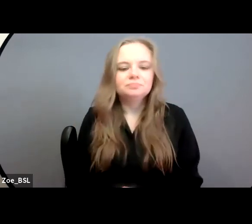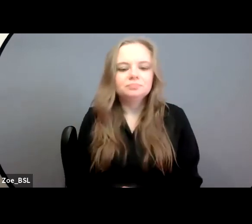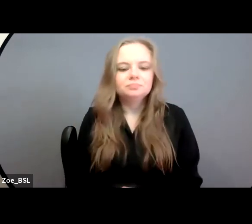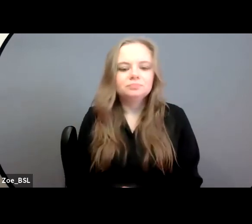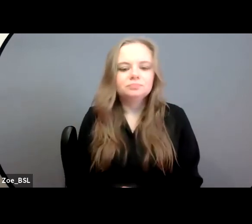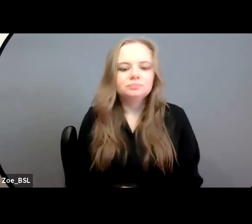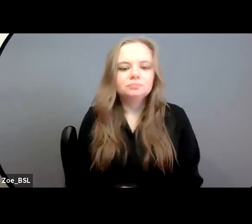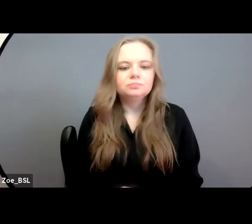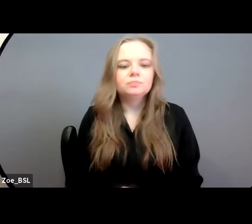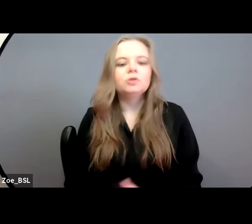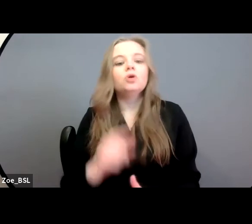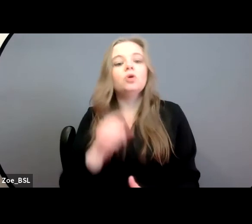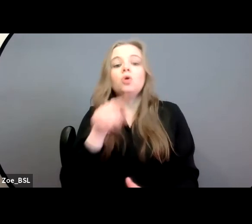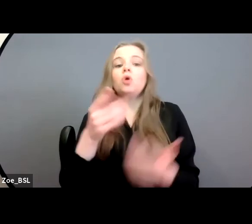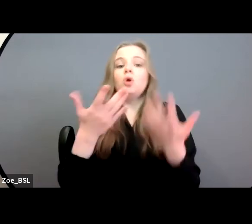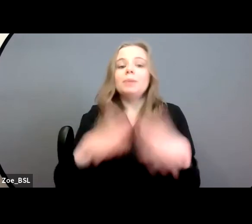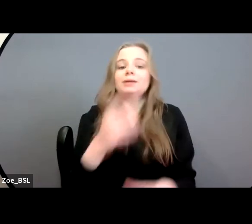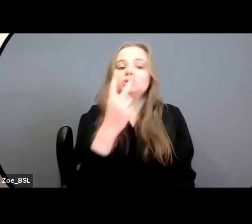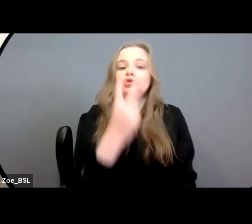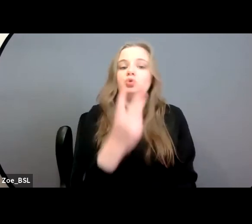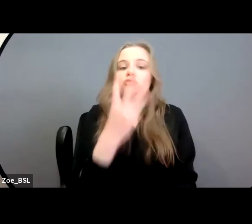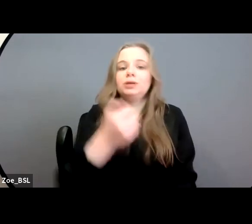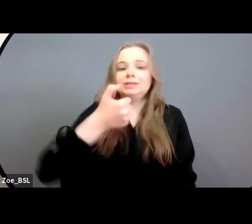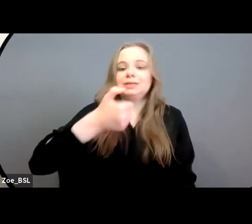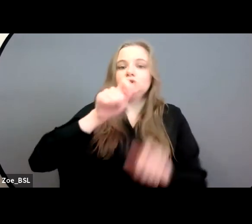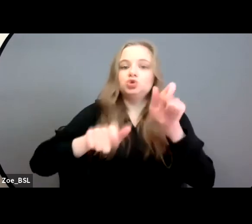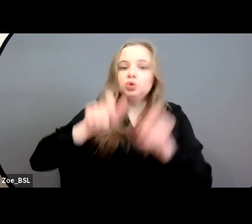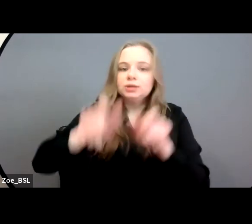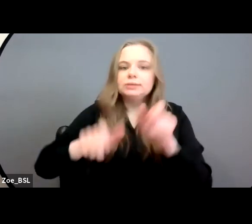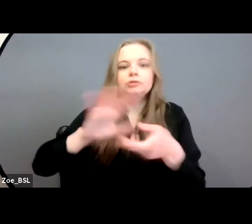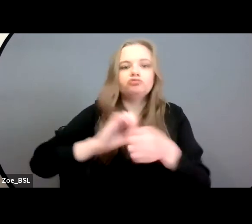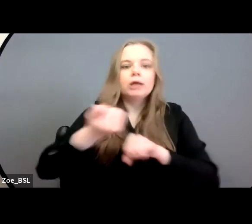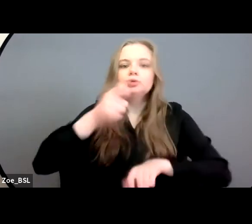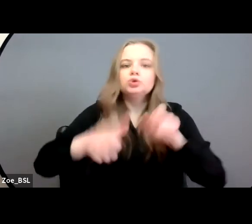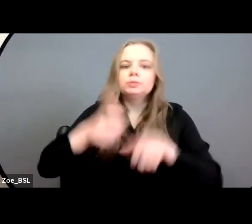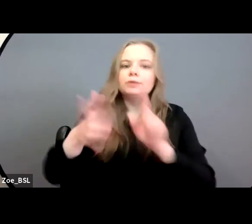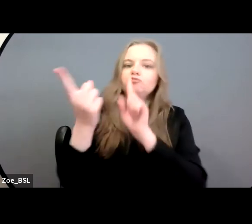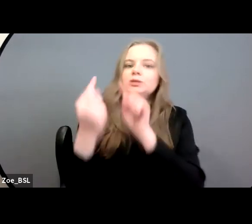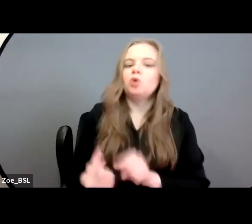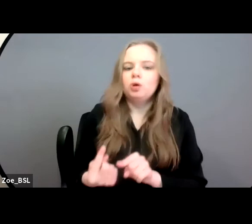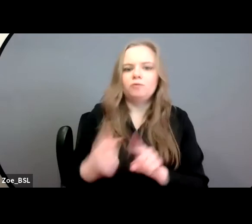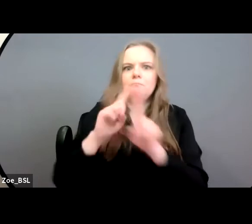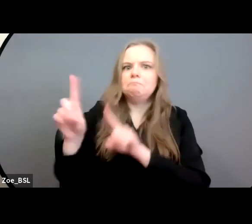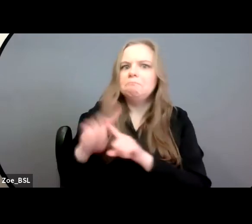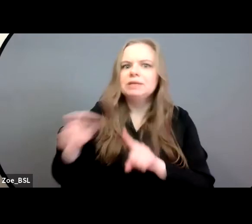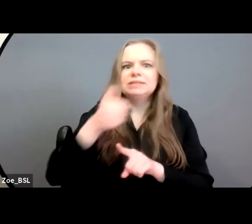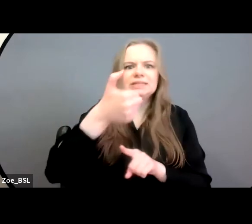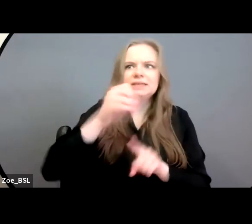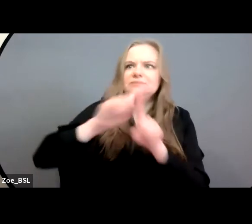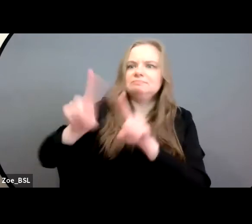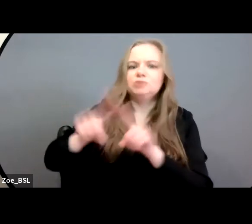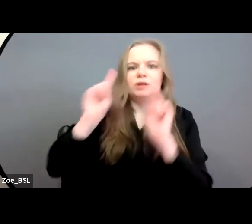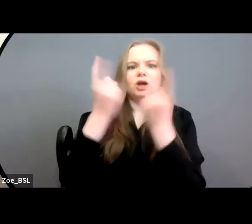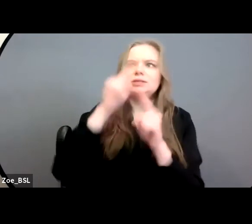We had a total of 236 students and graduates respond to the survey from 60 different institutions from right across